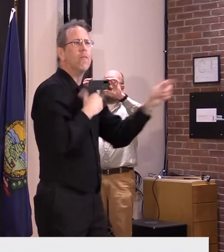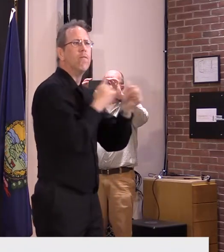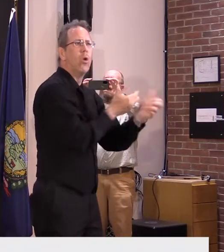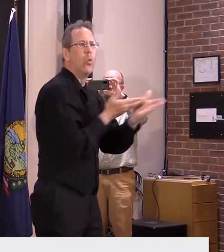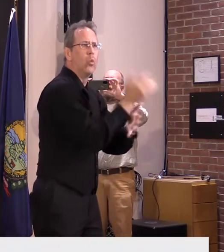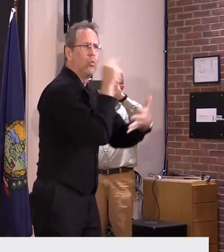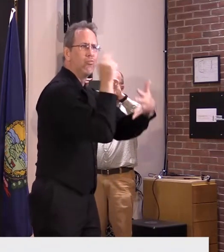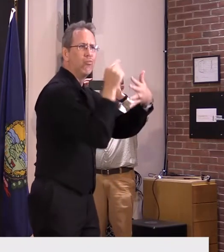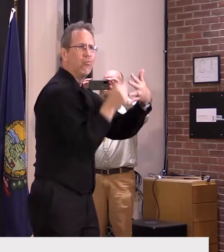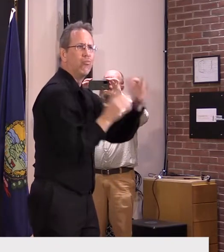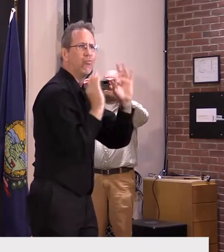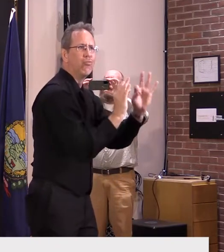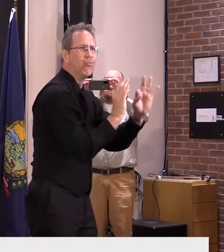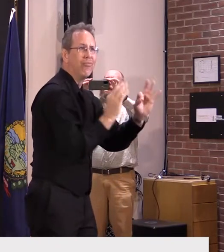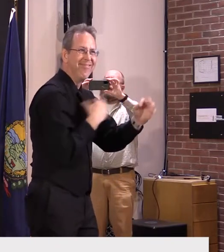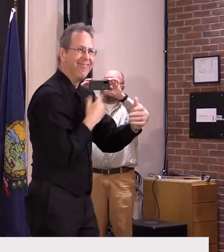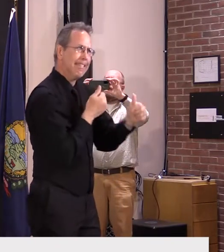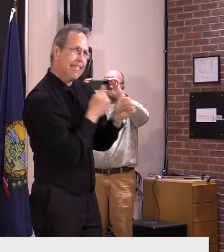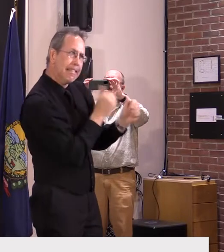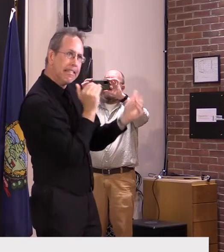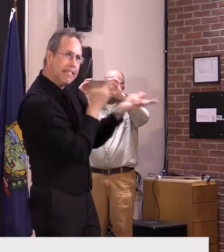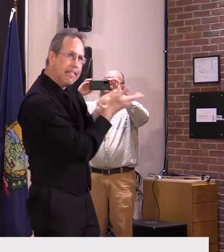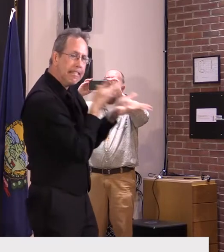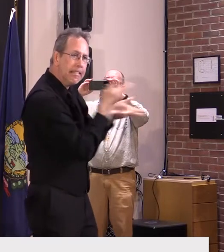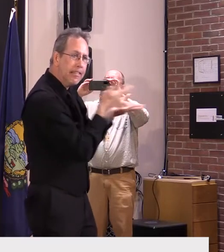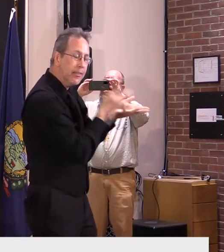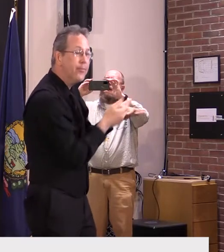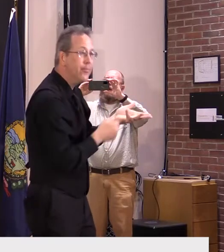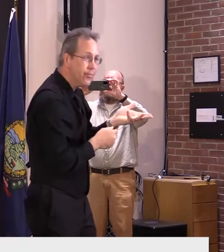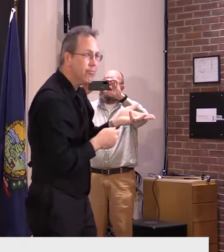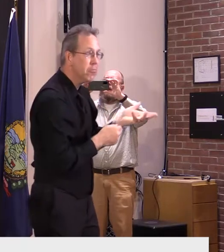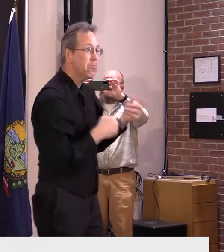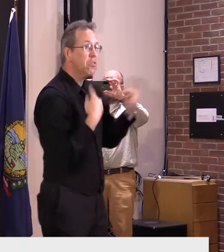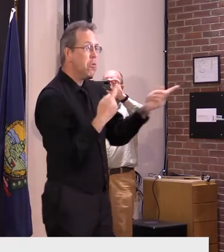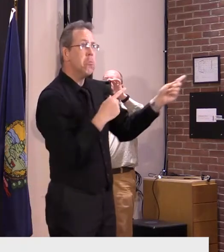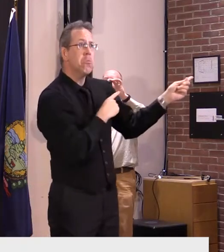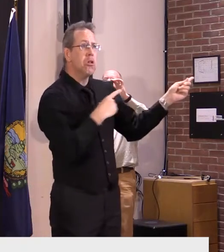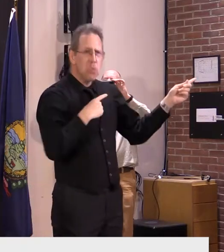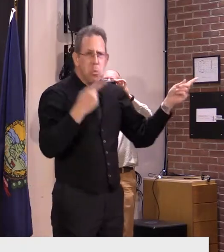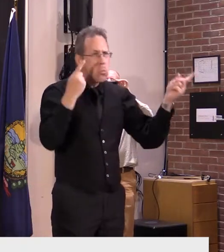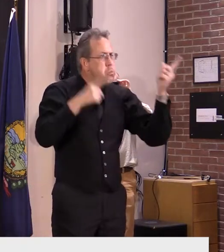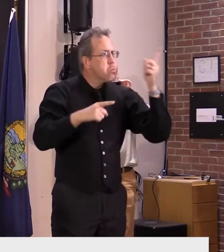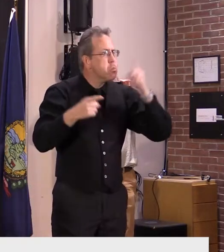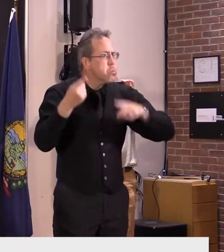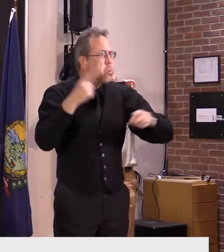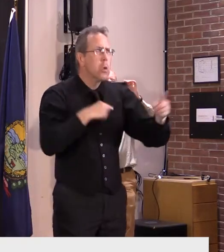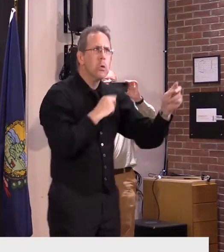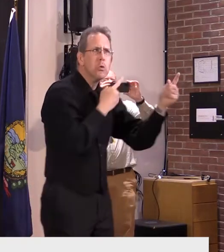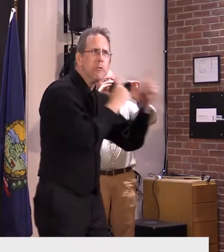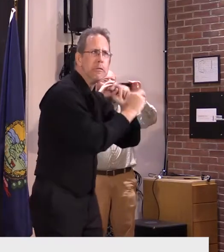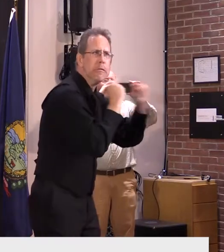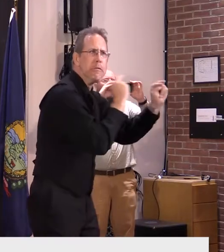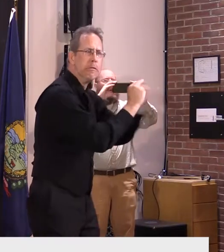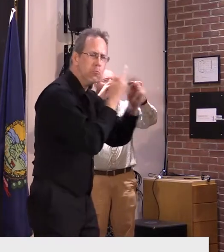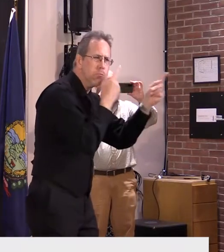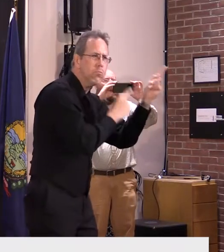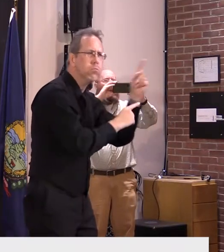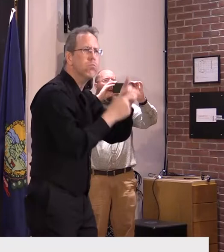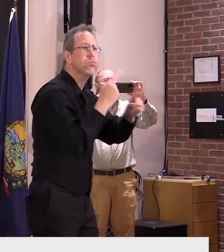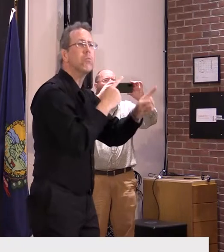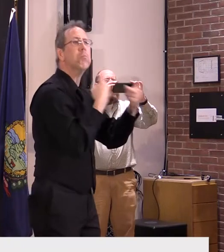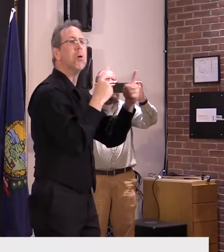started. And I'm pleased the legislature largely stuck to this agreement. For example, in this year's